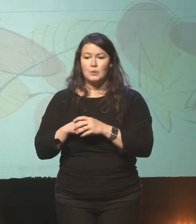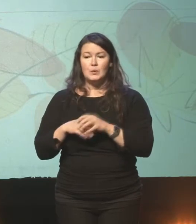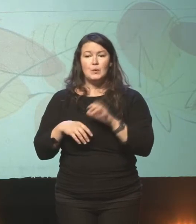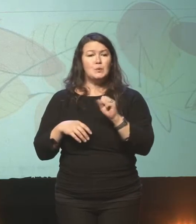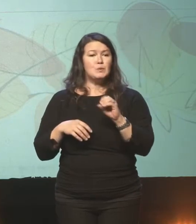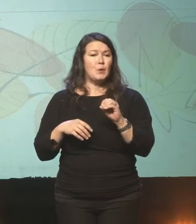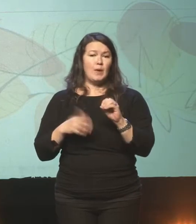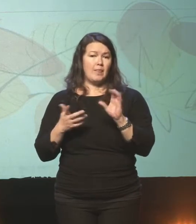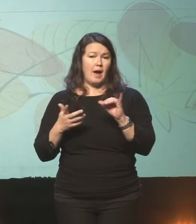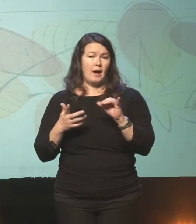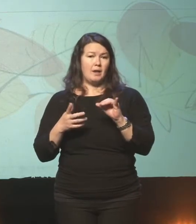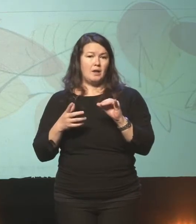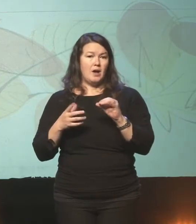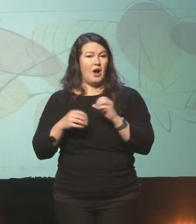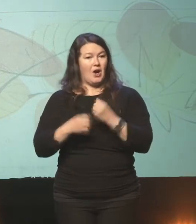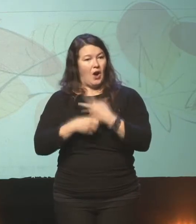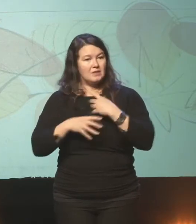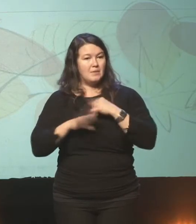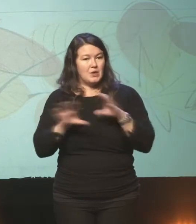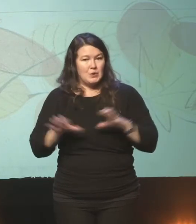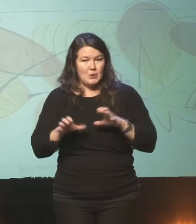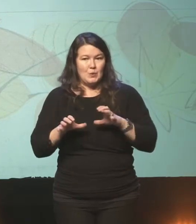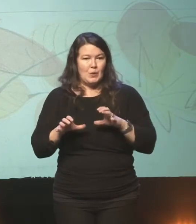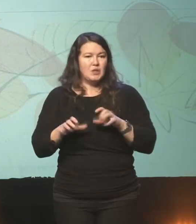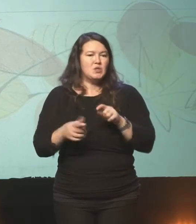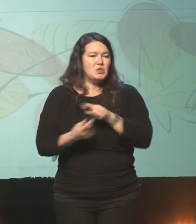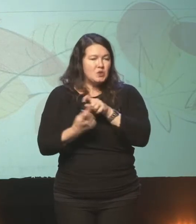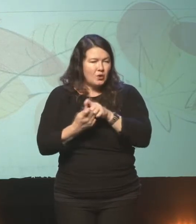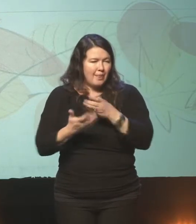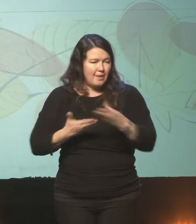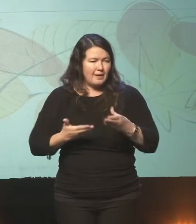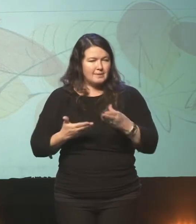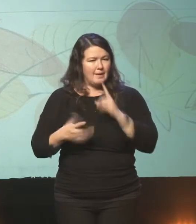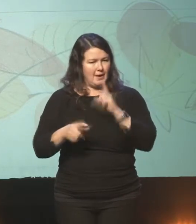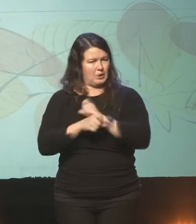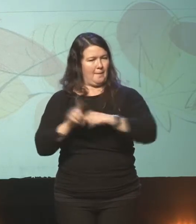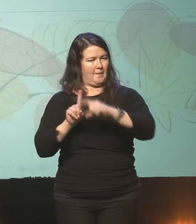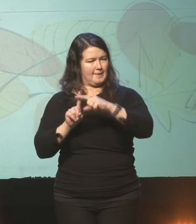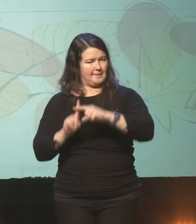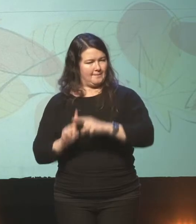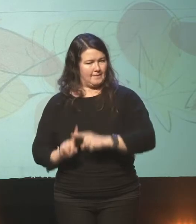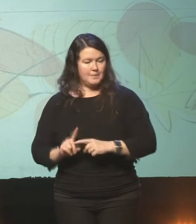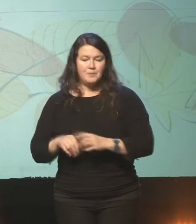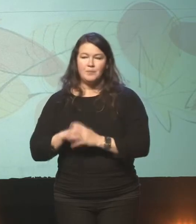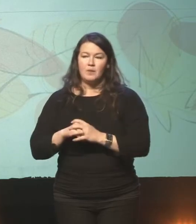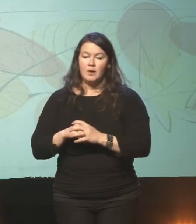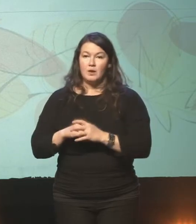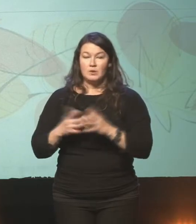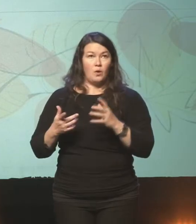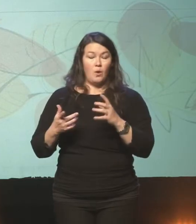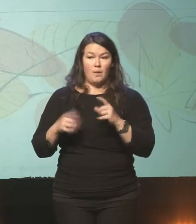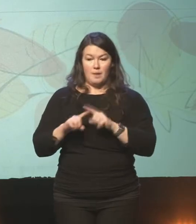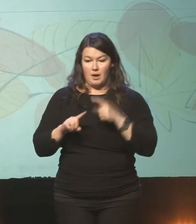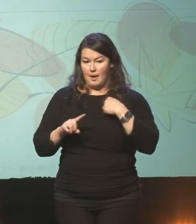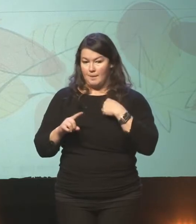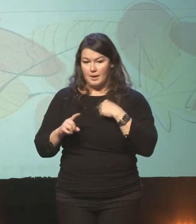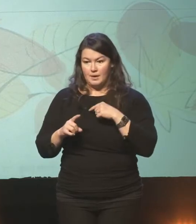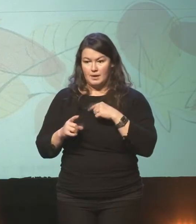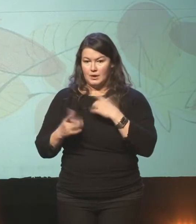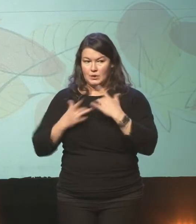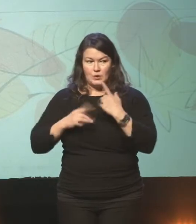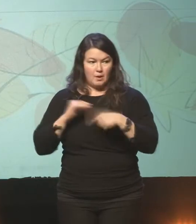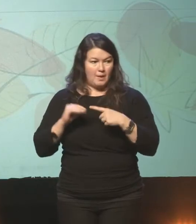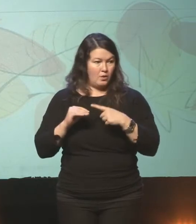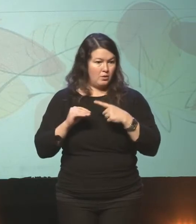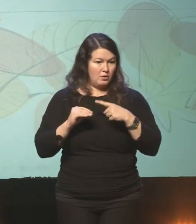healthy behaviors. So when Jesus talks about worry, don't like say, oh my gosh, if I'm concerned about I might lose my job, I'm worrying about that,